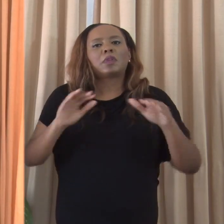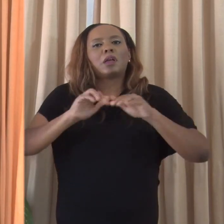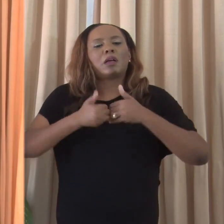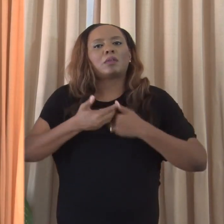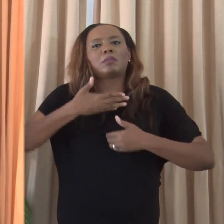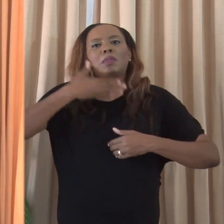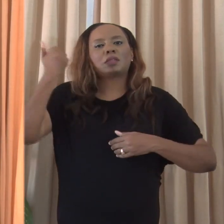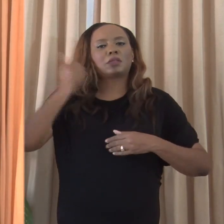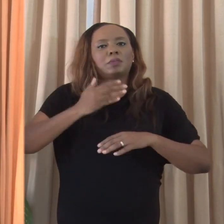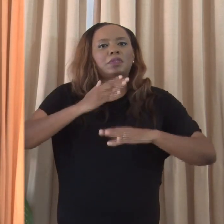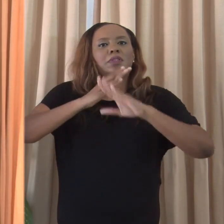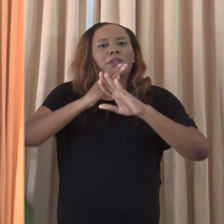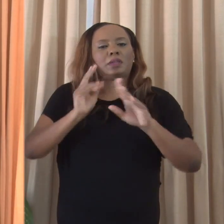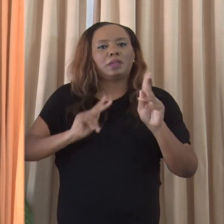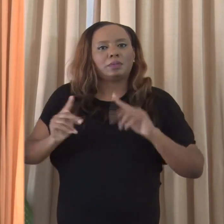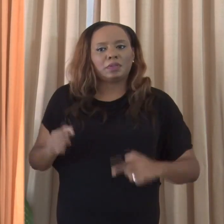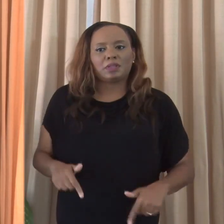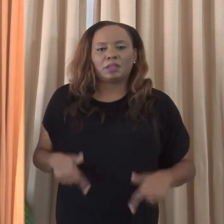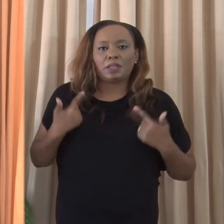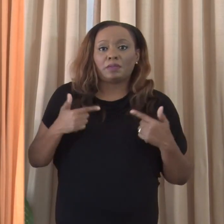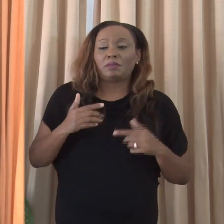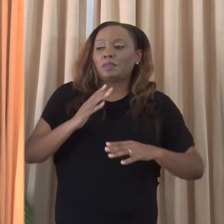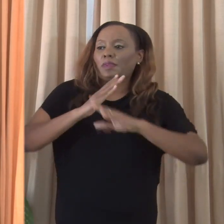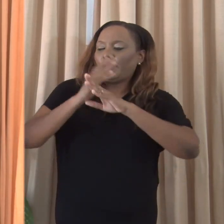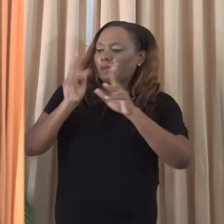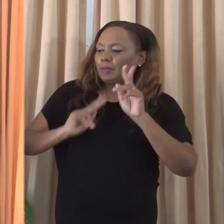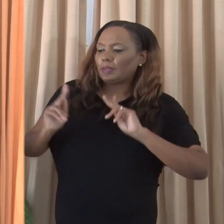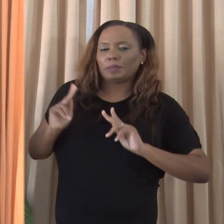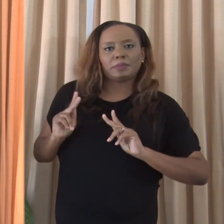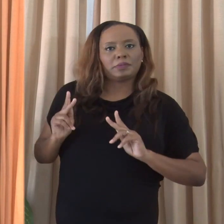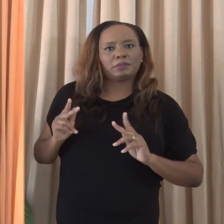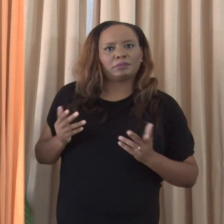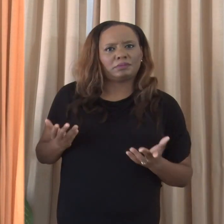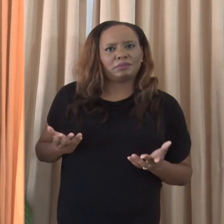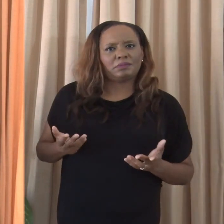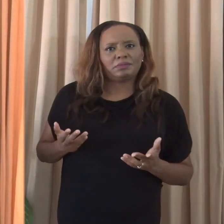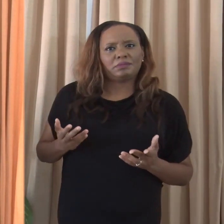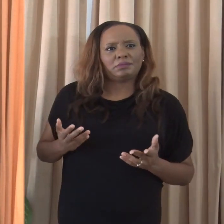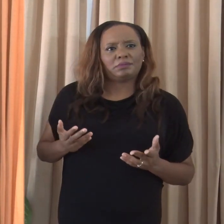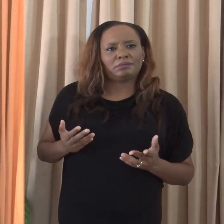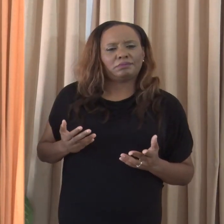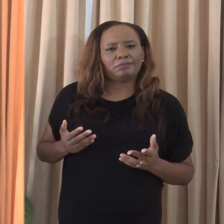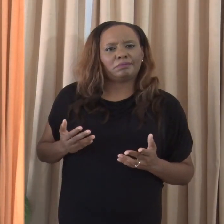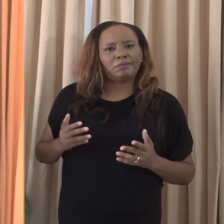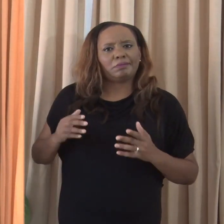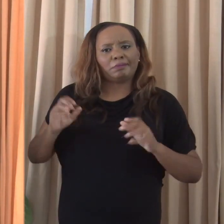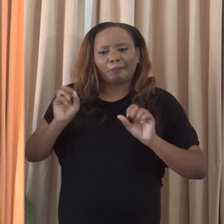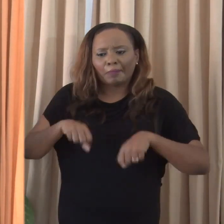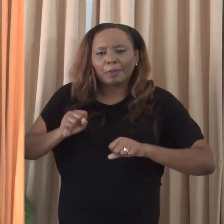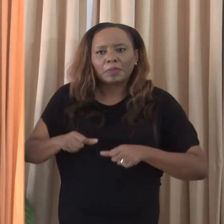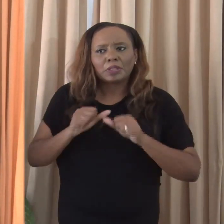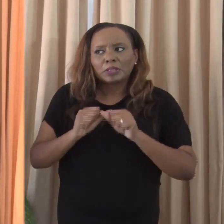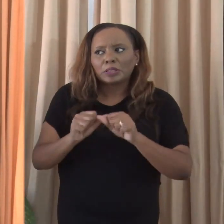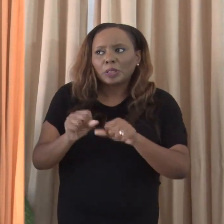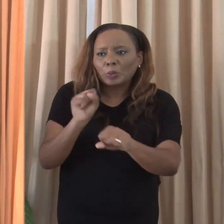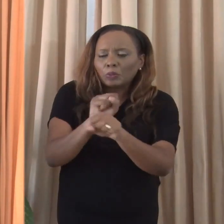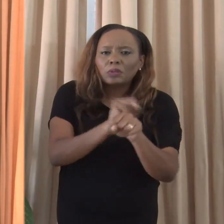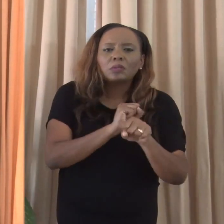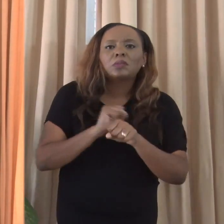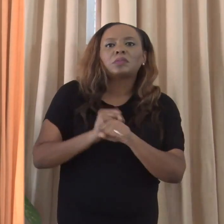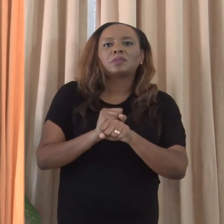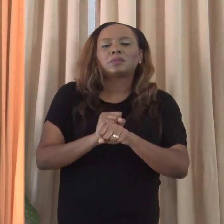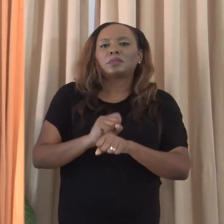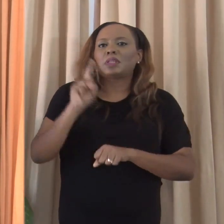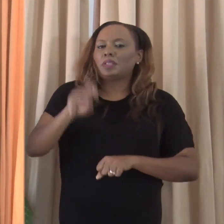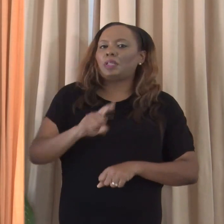people's lives, protect people's well-being, protect people's livelihood, if we do